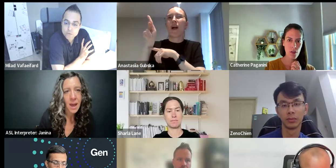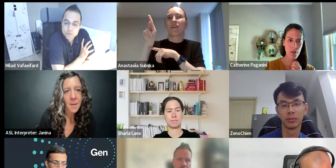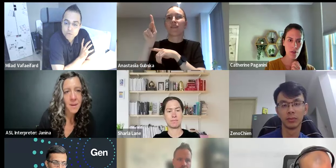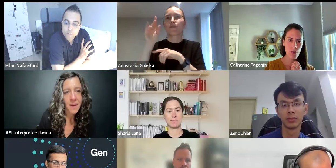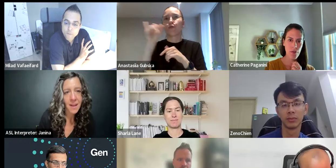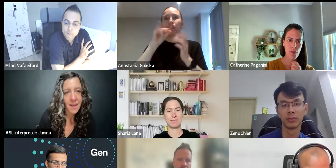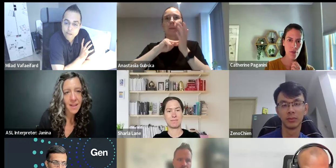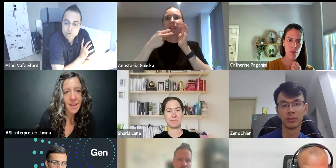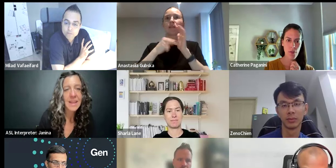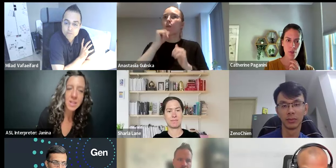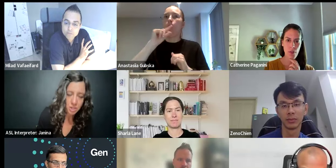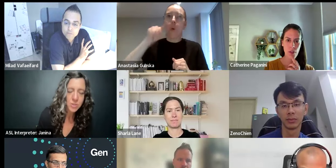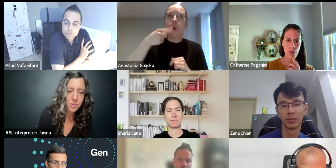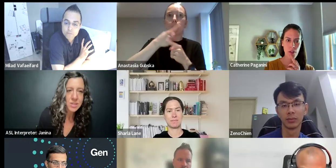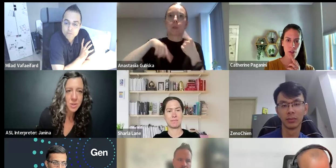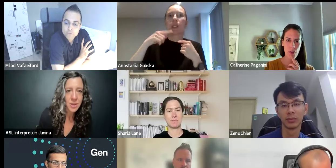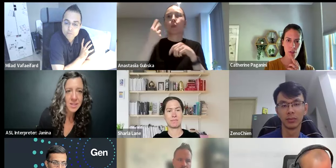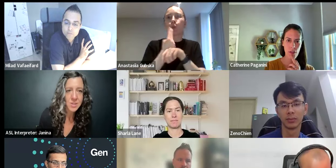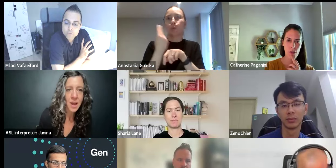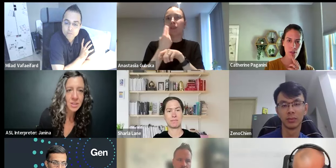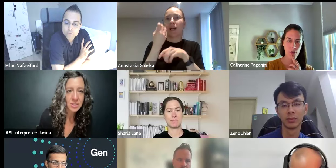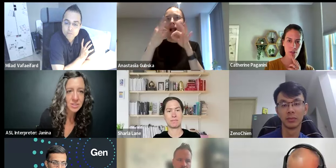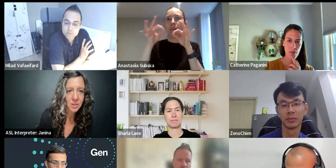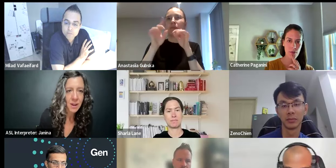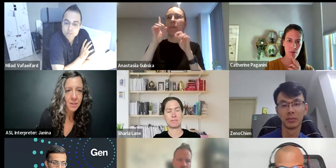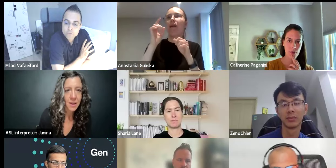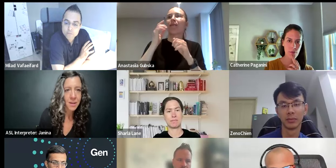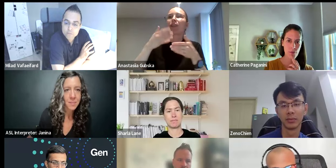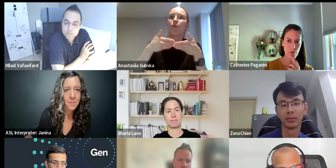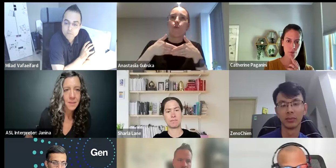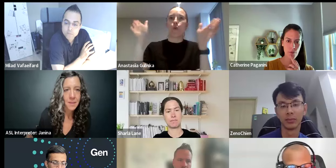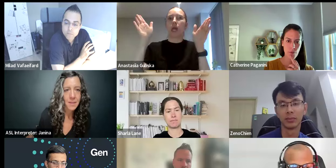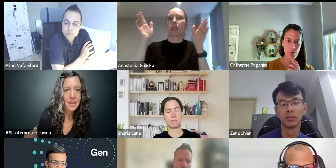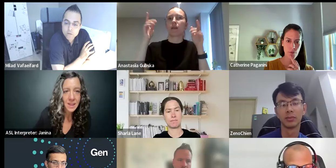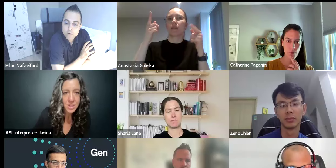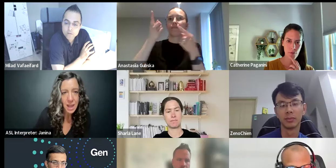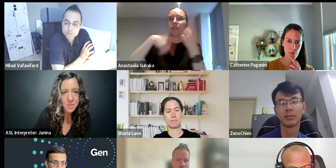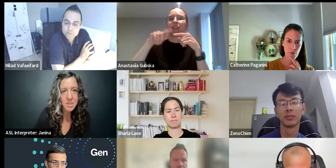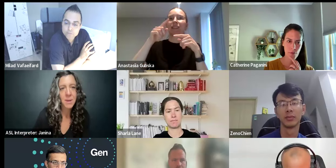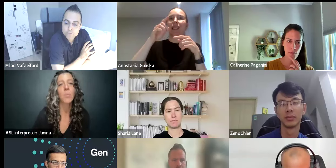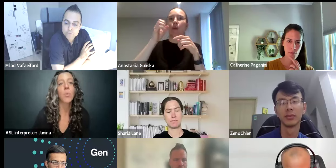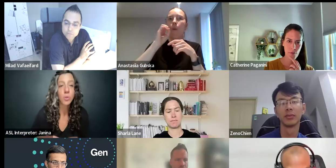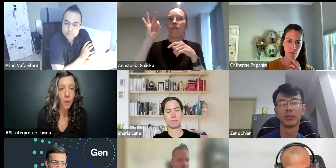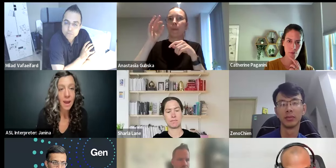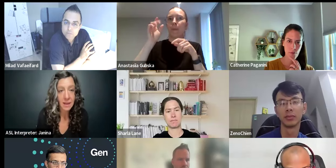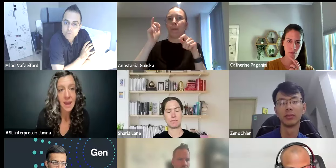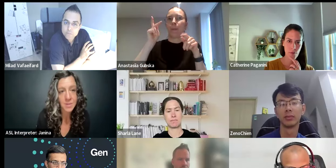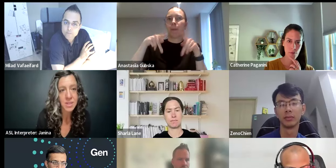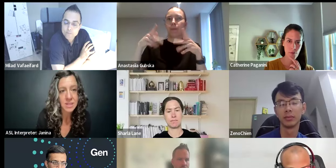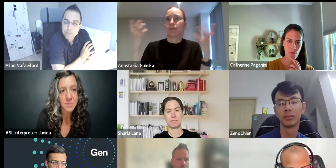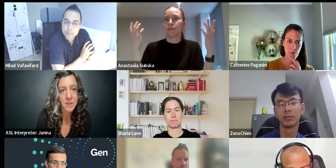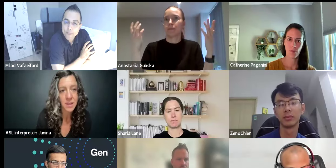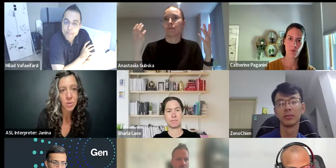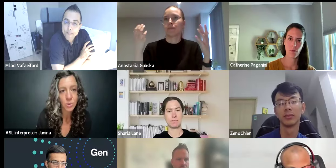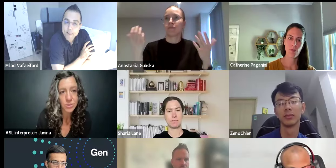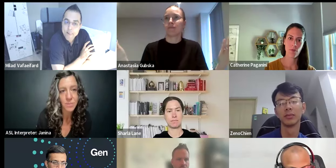one. And English also used in the UK, so not just around English caption, but worldwide